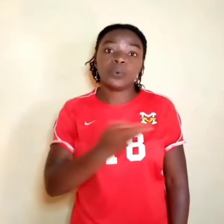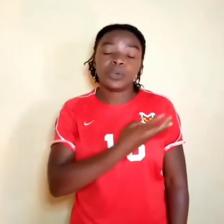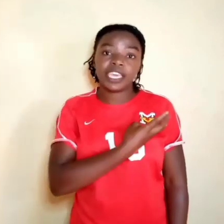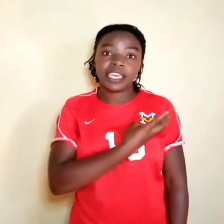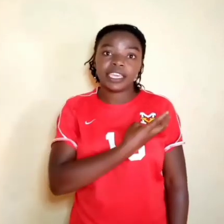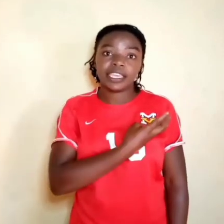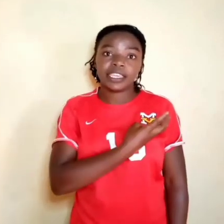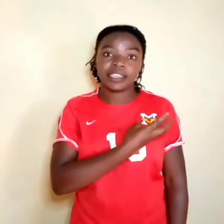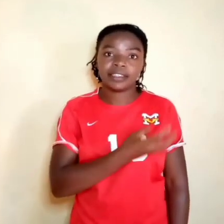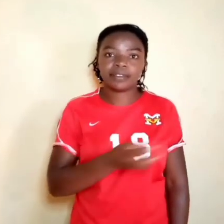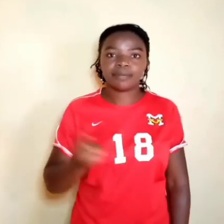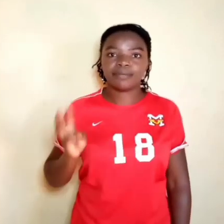we,